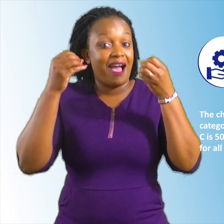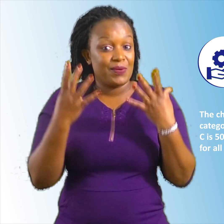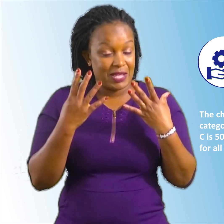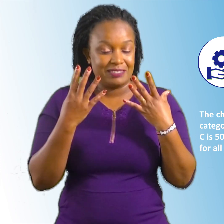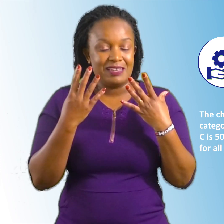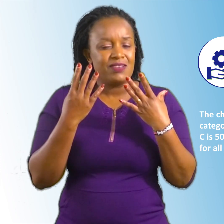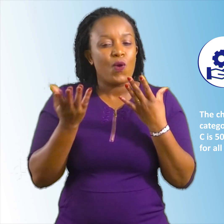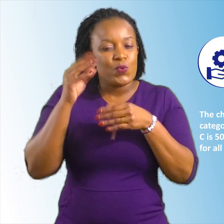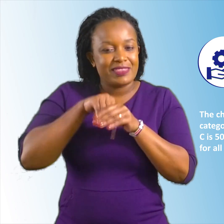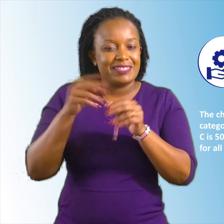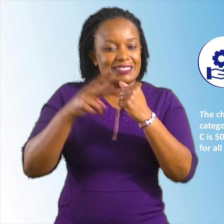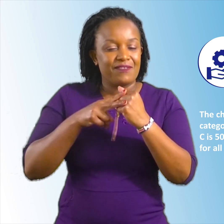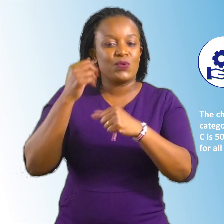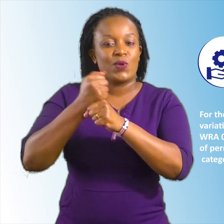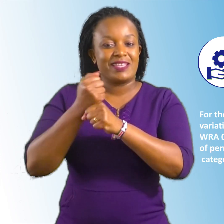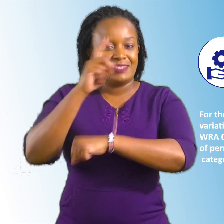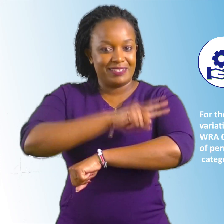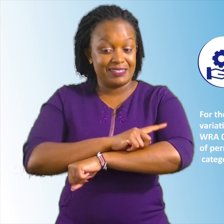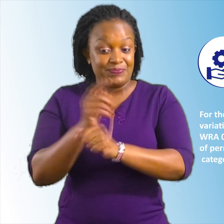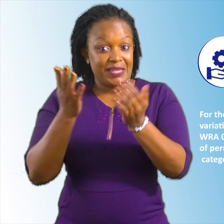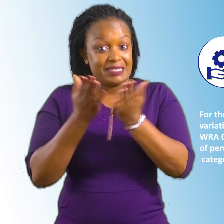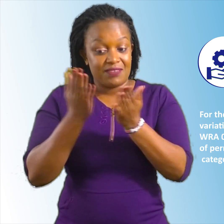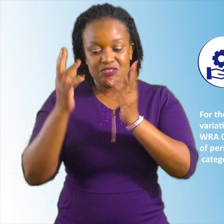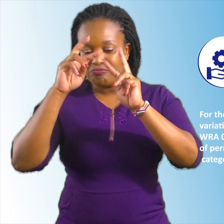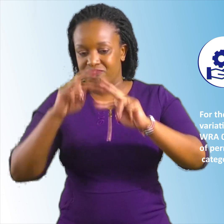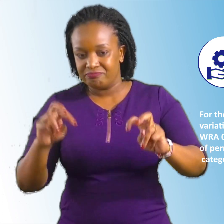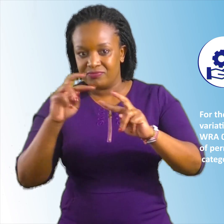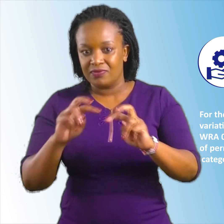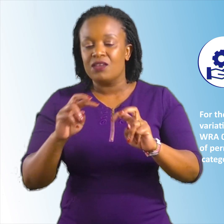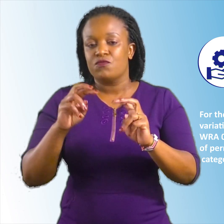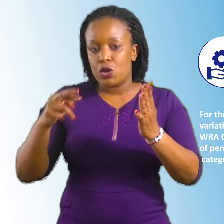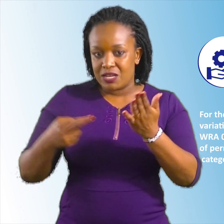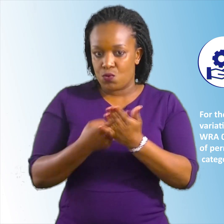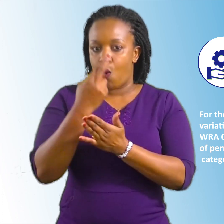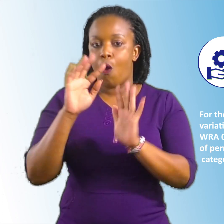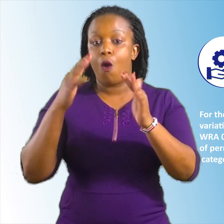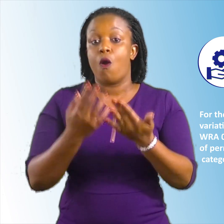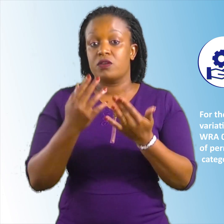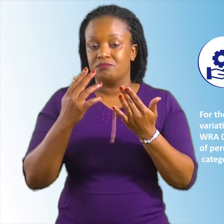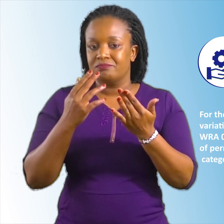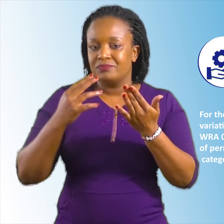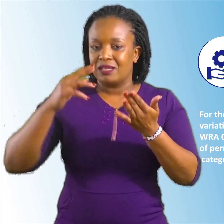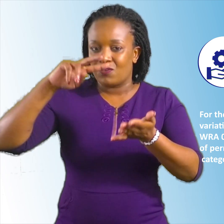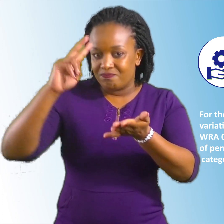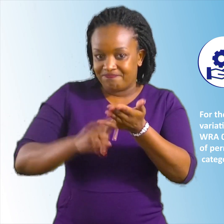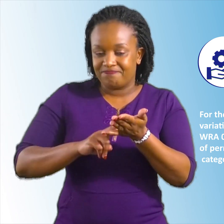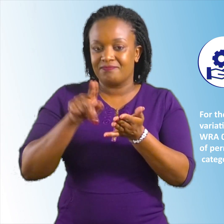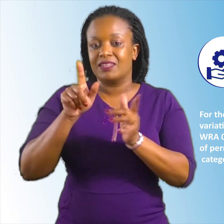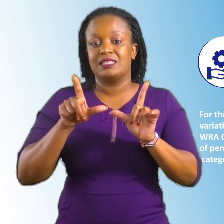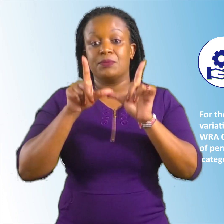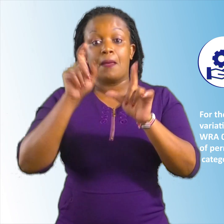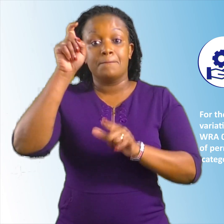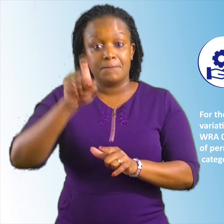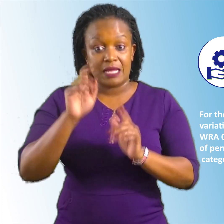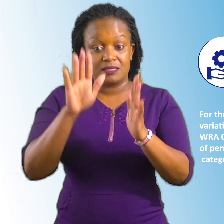within 7 working days. The service of assessment for renewal or verification of permit, submit